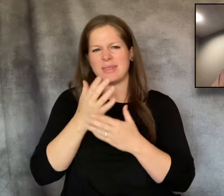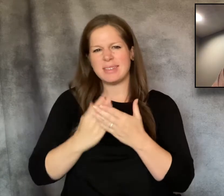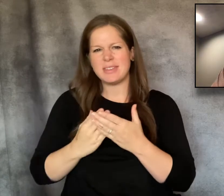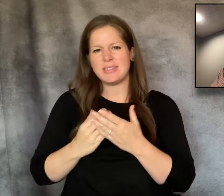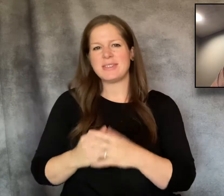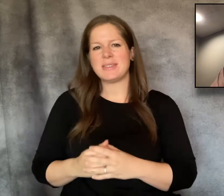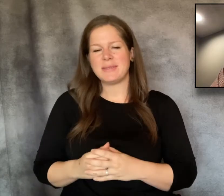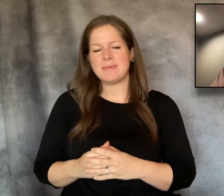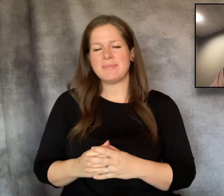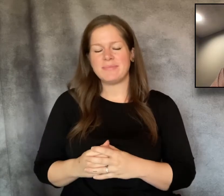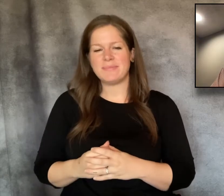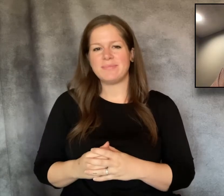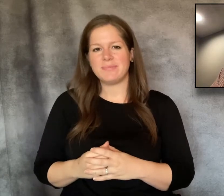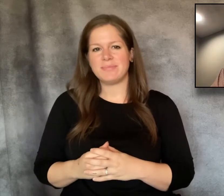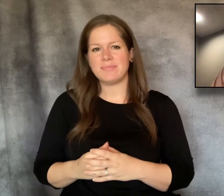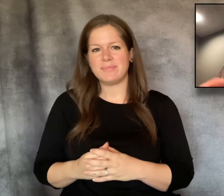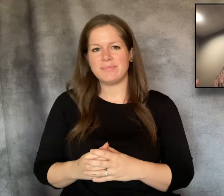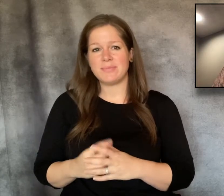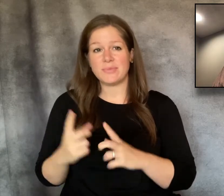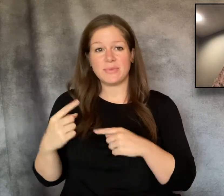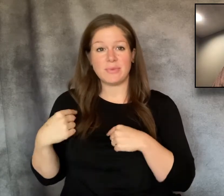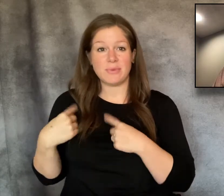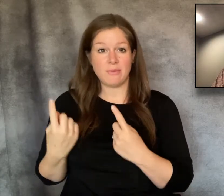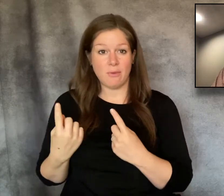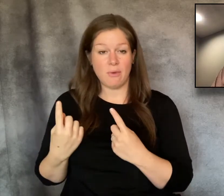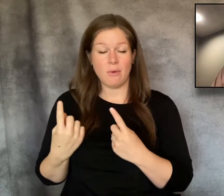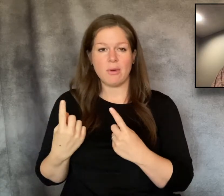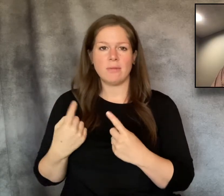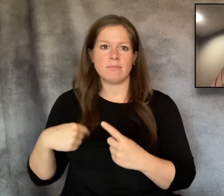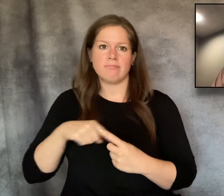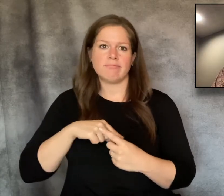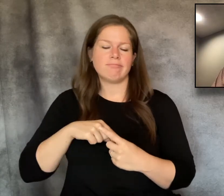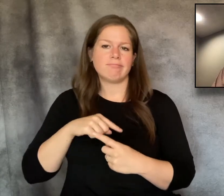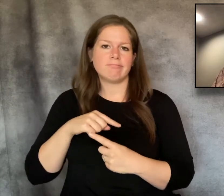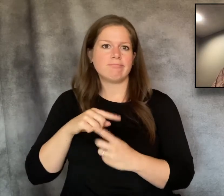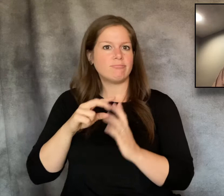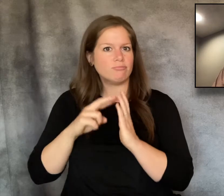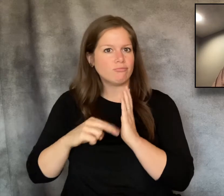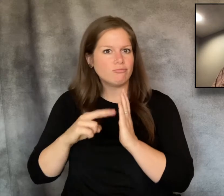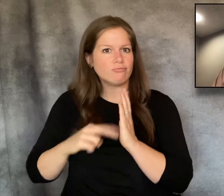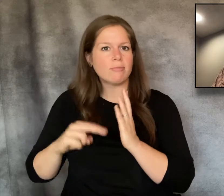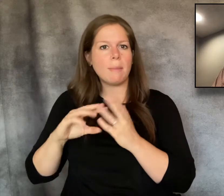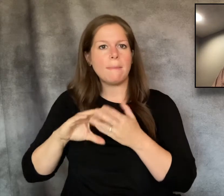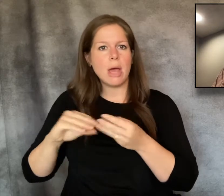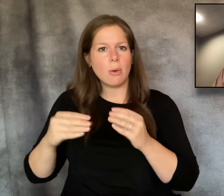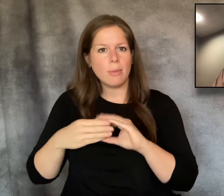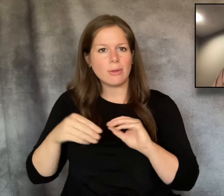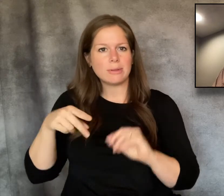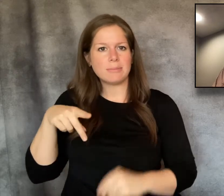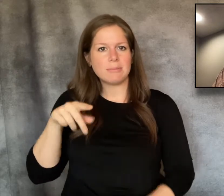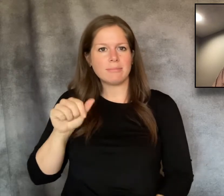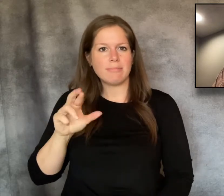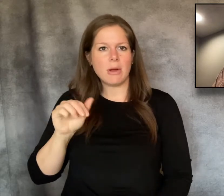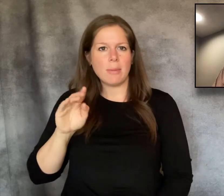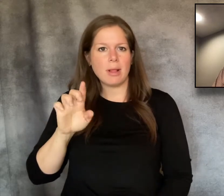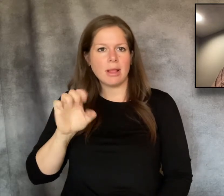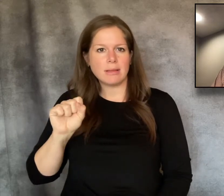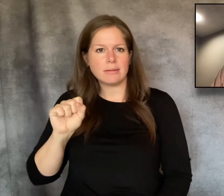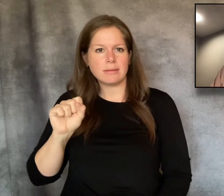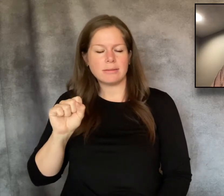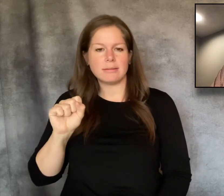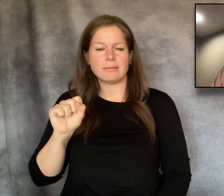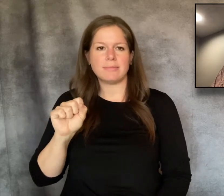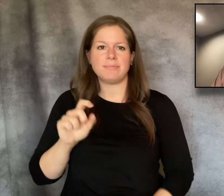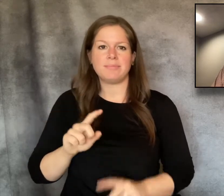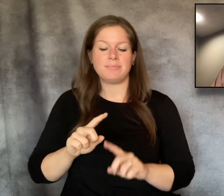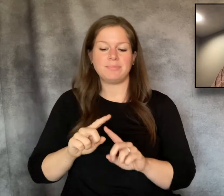Word switches from all the parables we learned about in the last couple of days to a very real-life, graphic, and sort of well-known